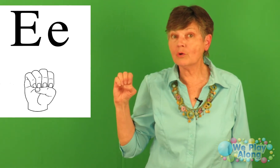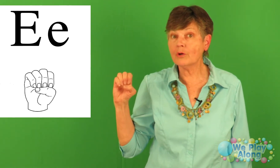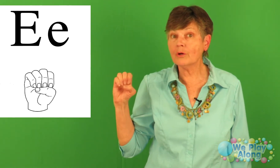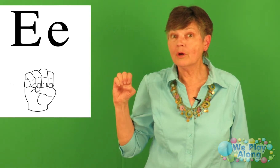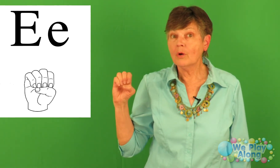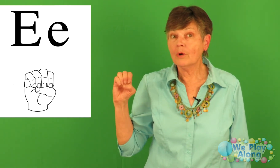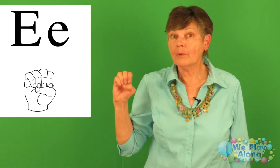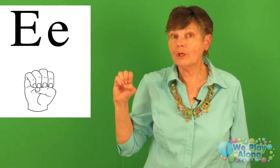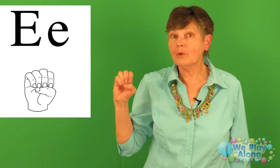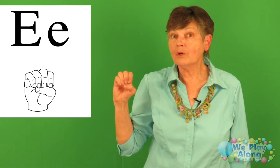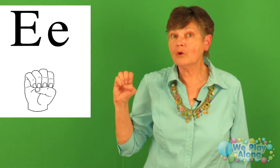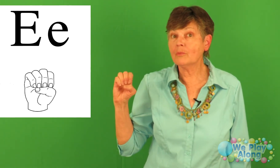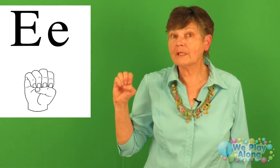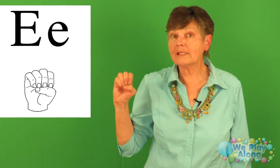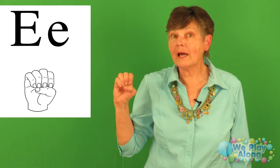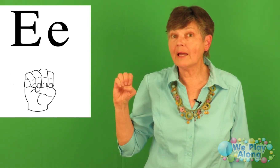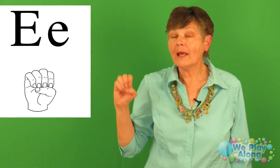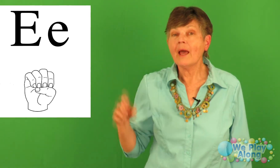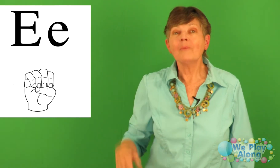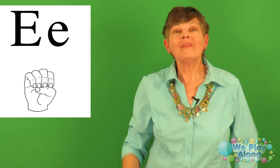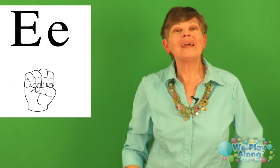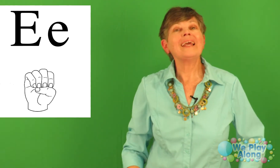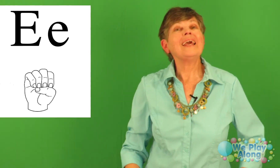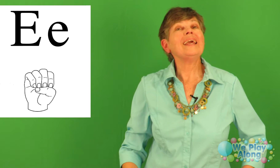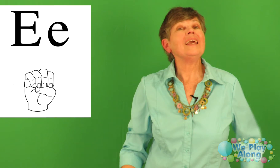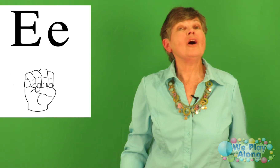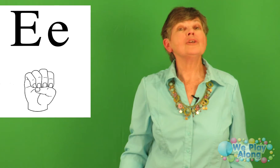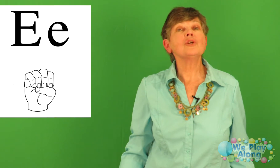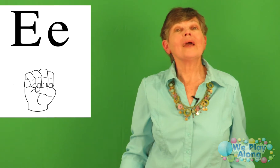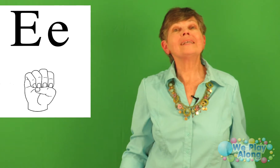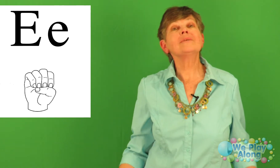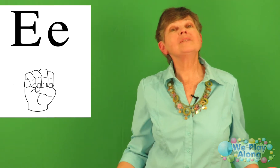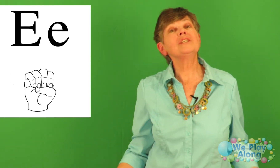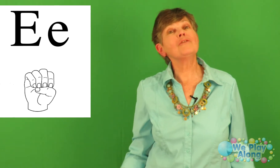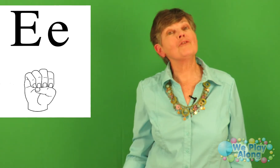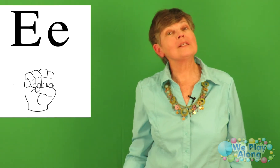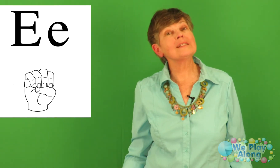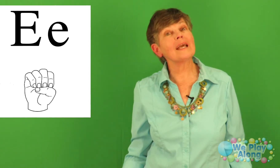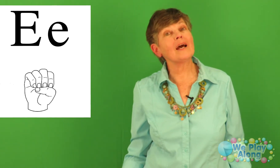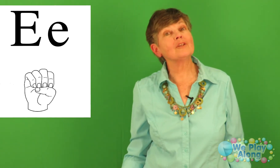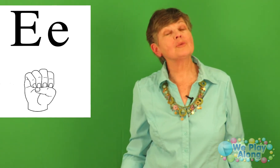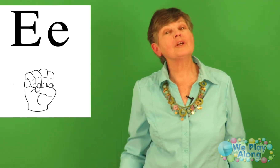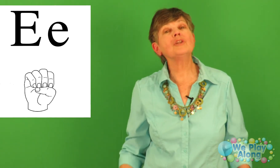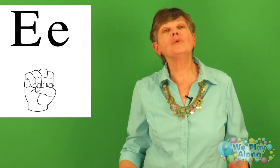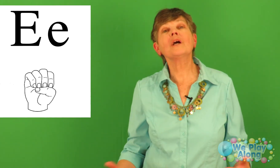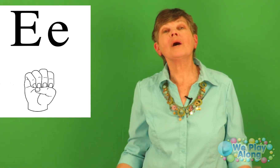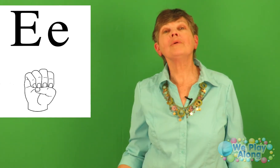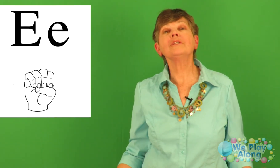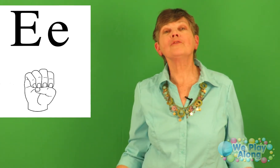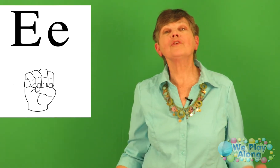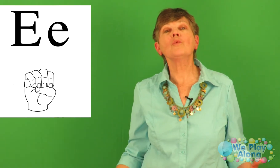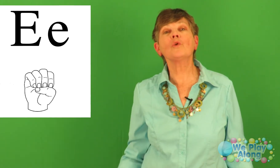shoulder where you would normally sign. But then E also has some different sounds. So we're going to do a couple different